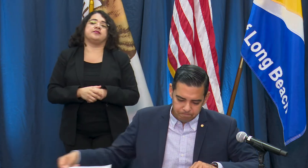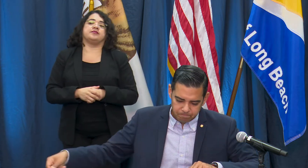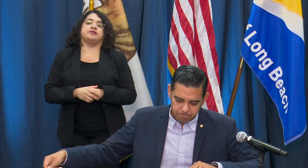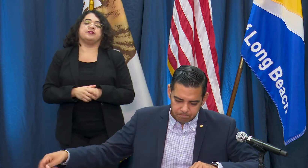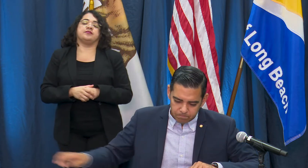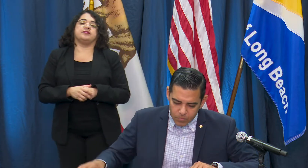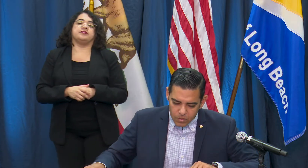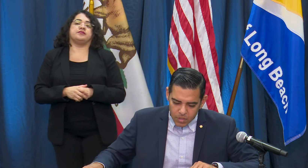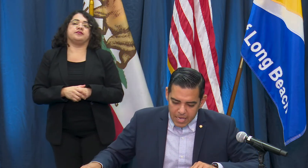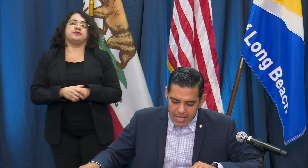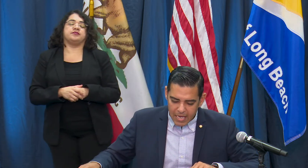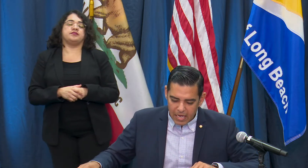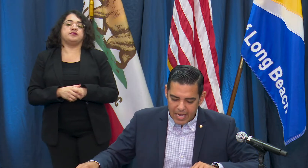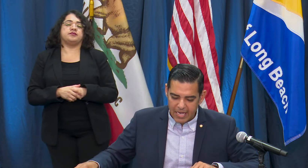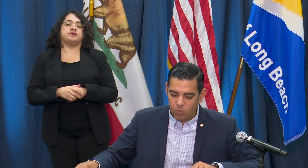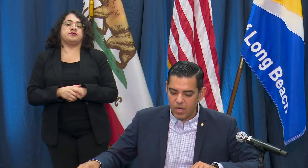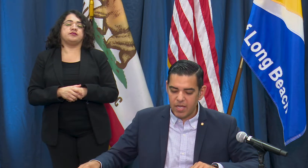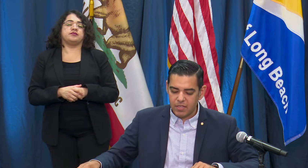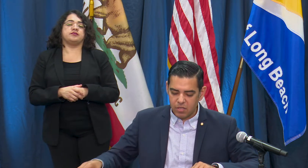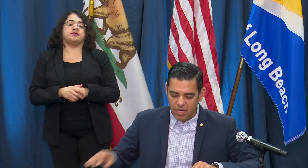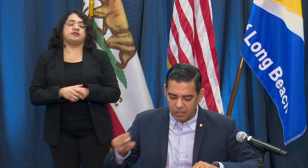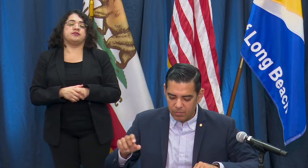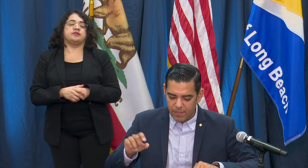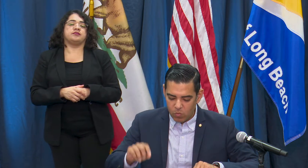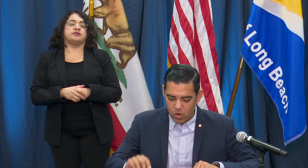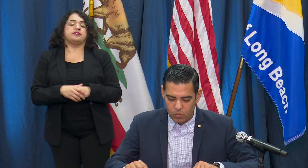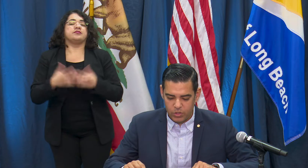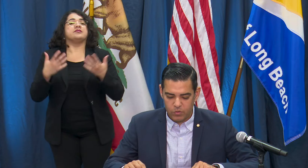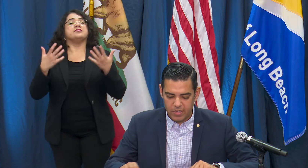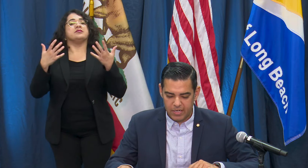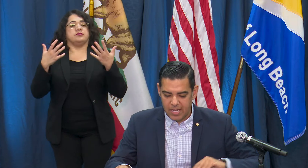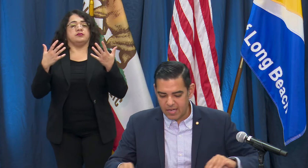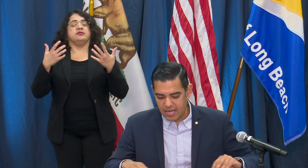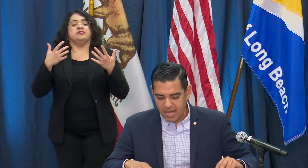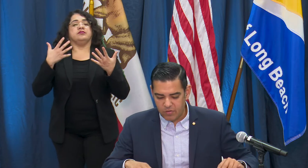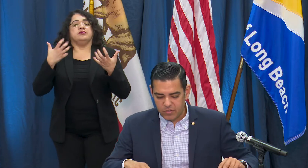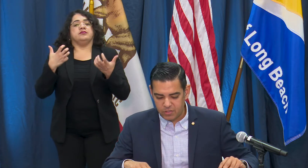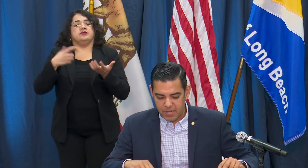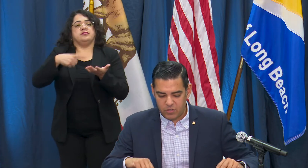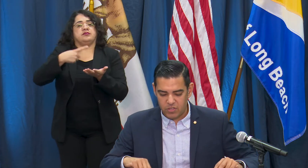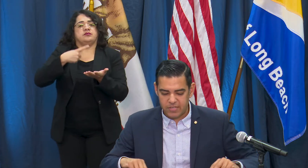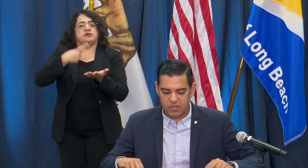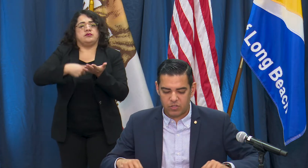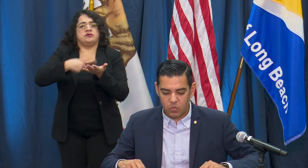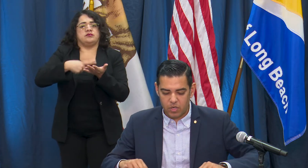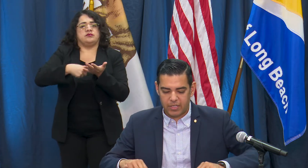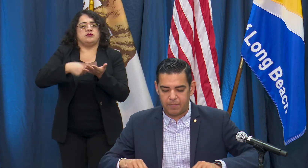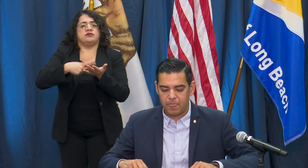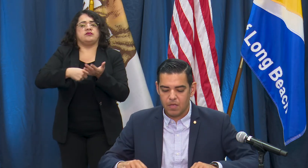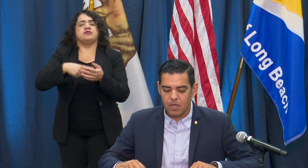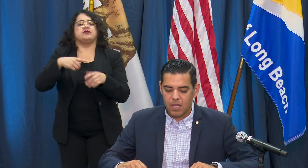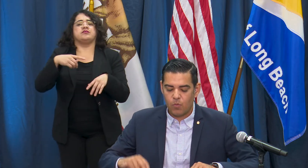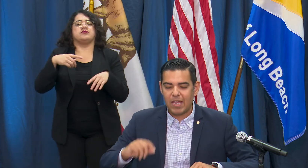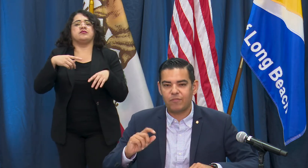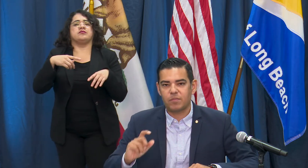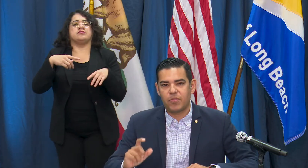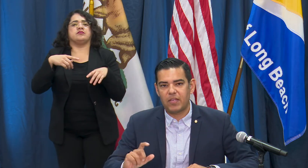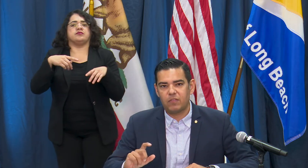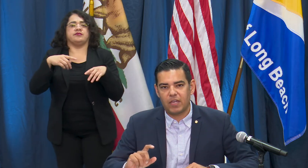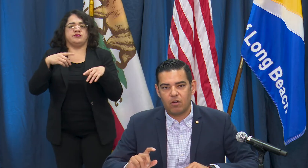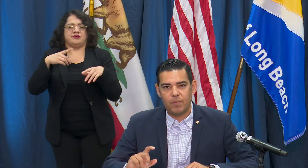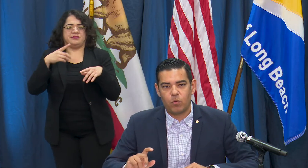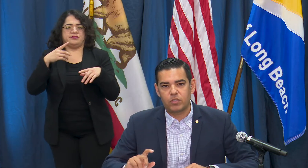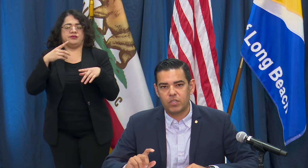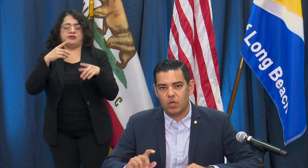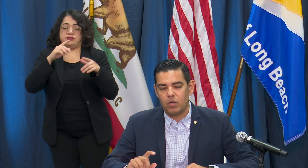Beach. And I want to talk a little bit about what we're doing and how this expansion is actually working. We have some